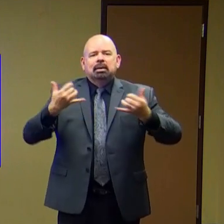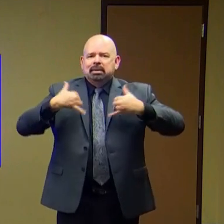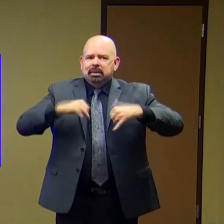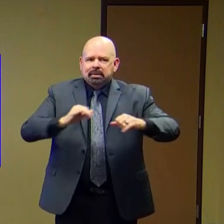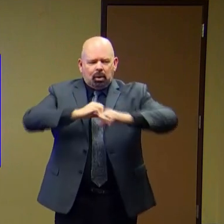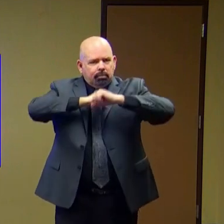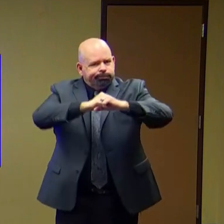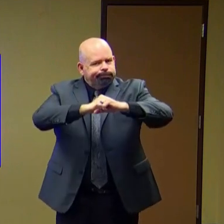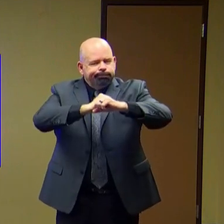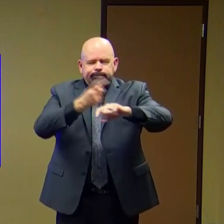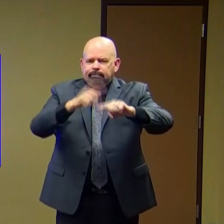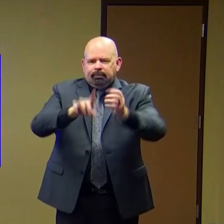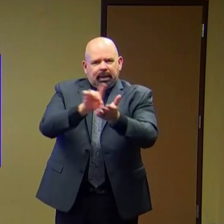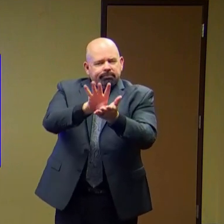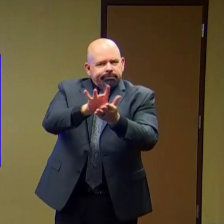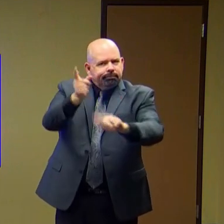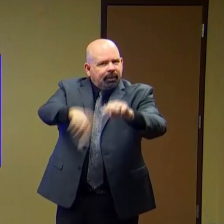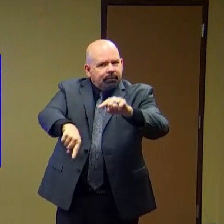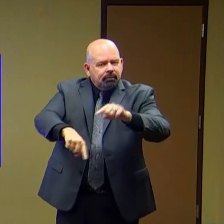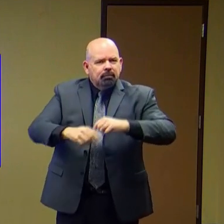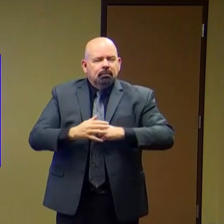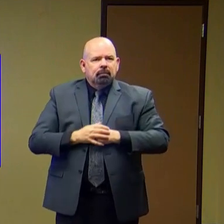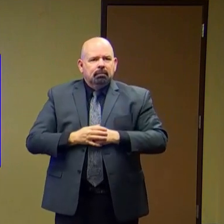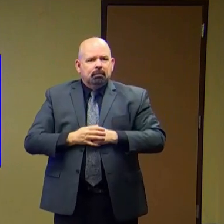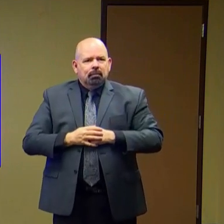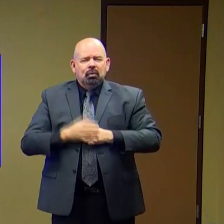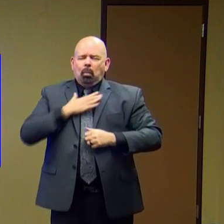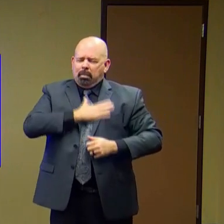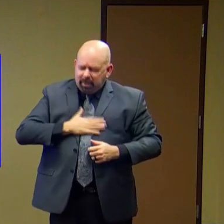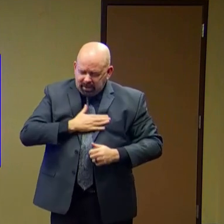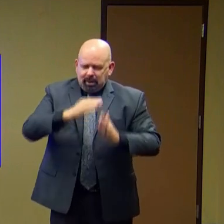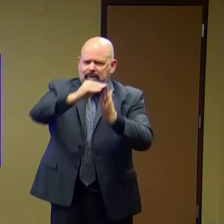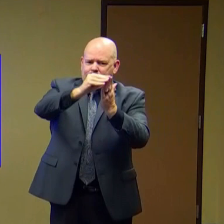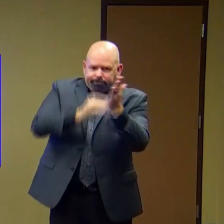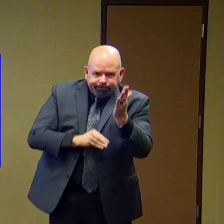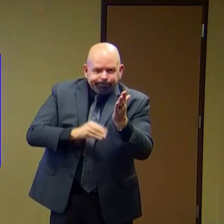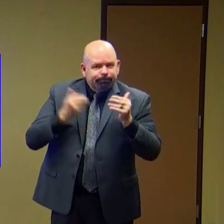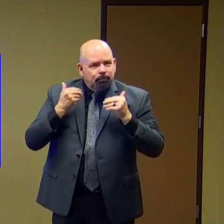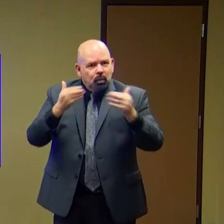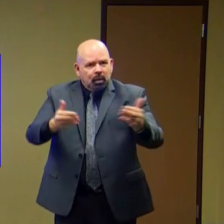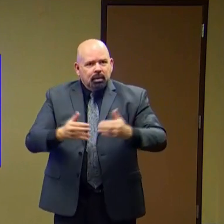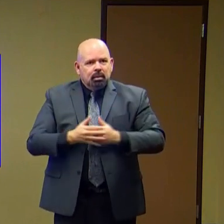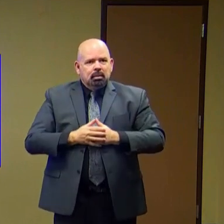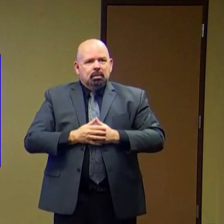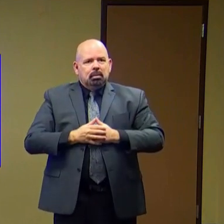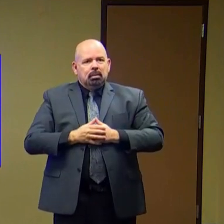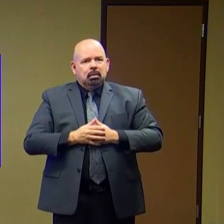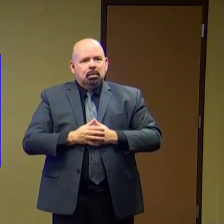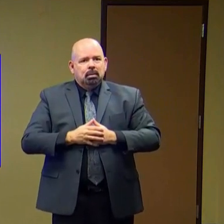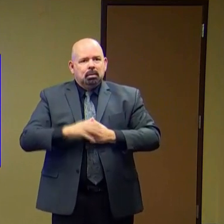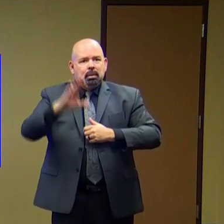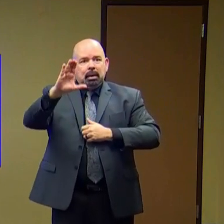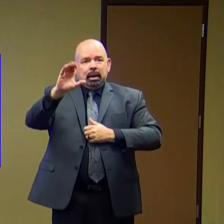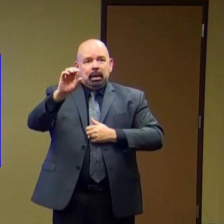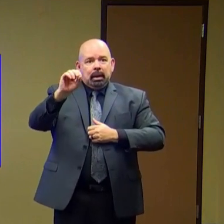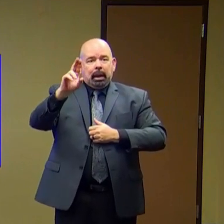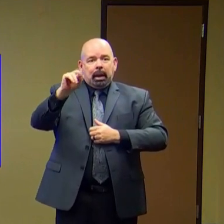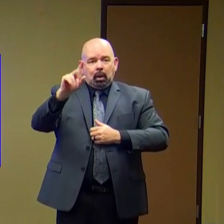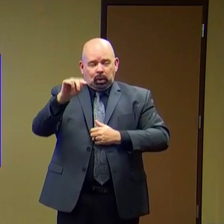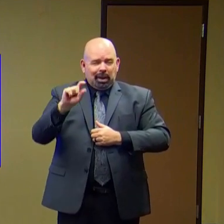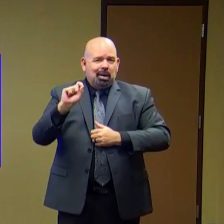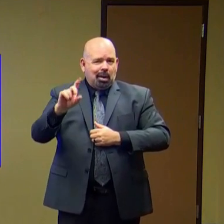some money in. So again, for more information, you can go to dallascounty.org. And now I'll turn it over to Dr. Huang.